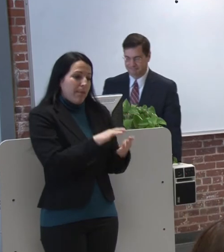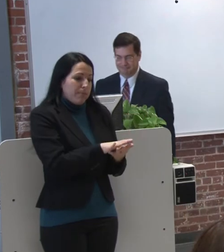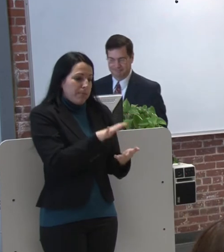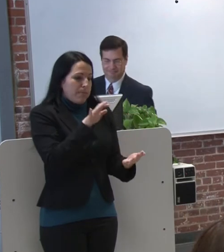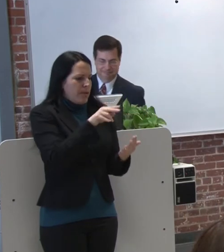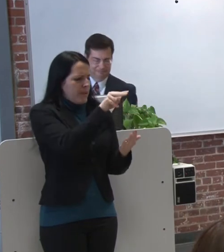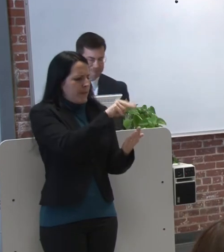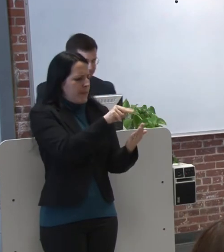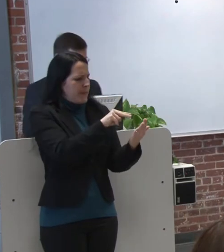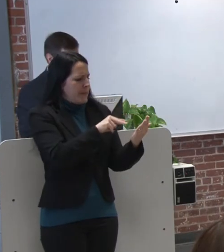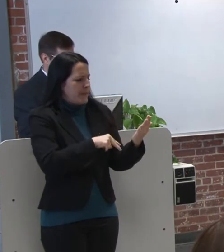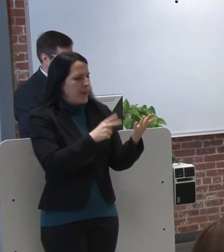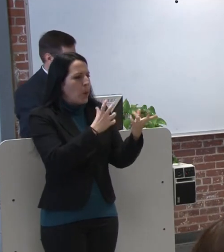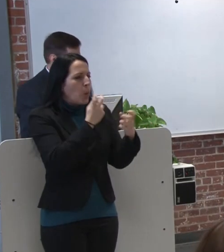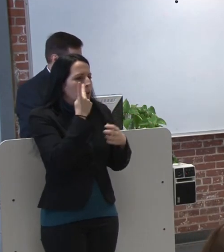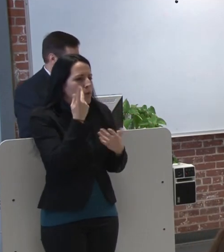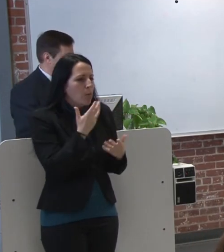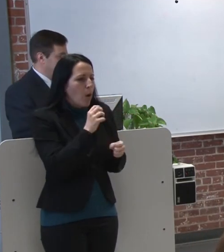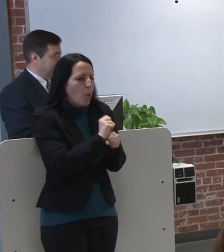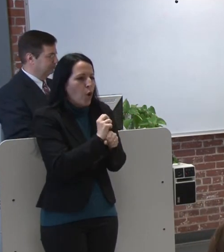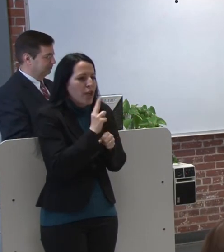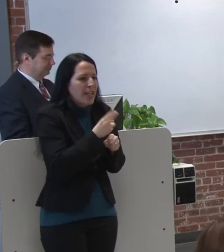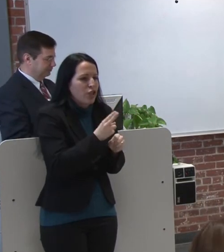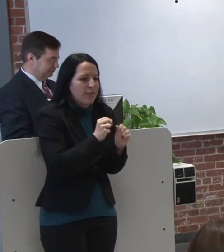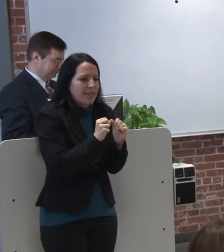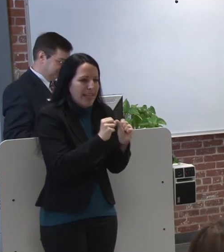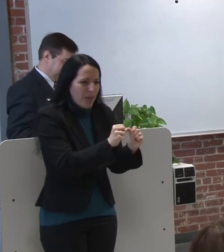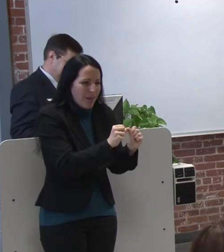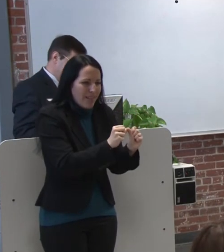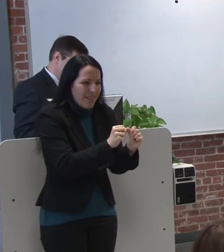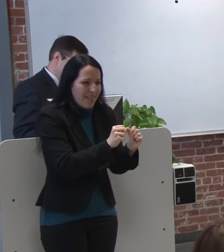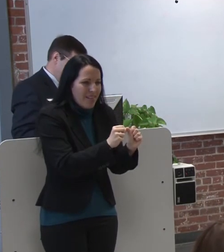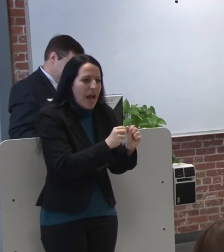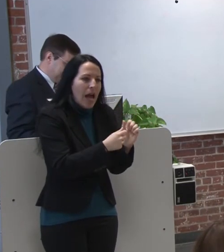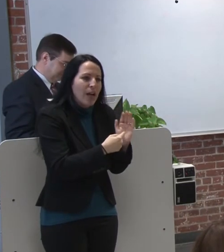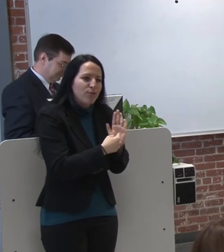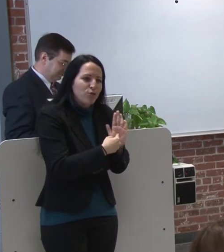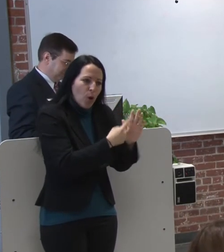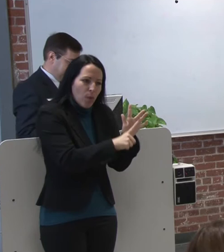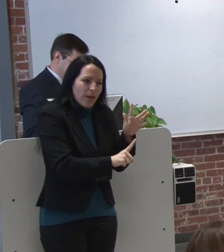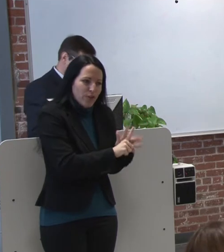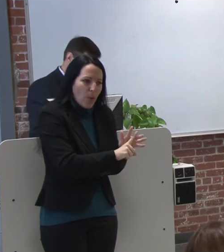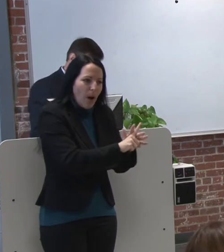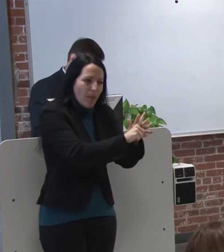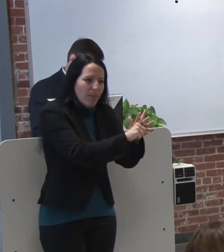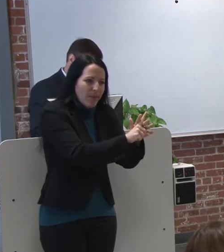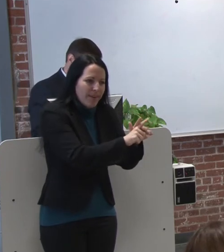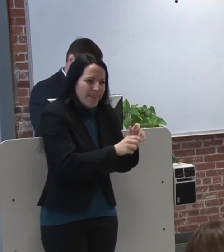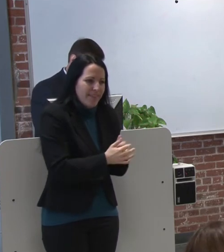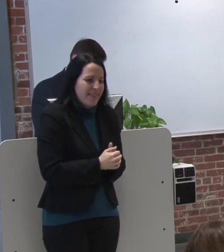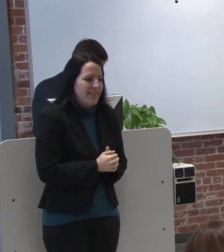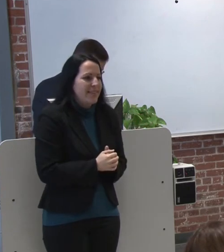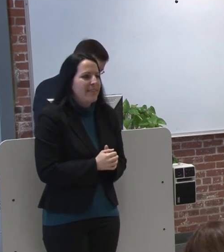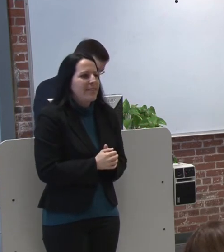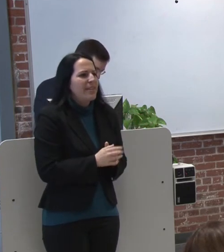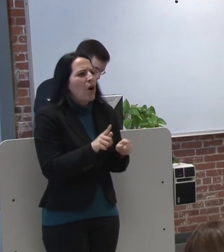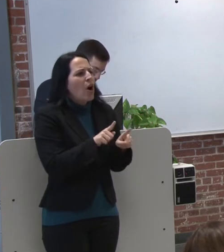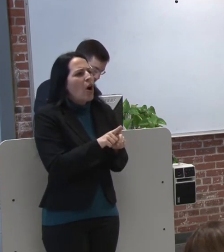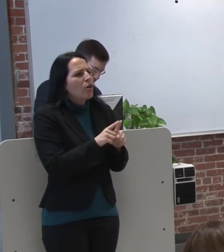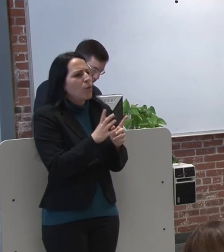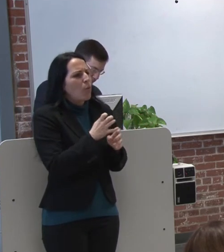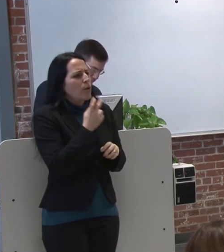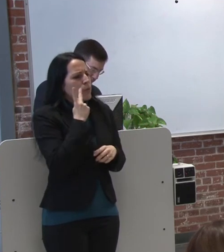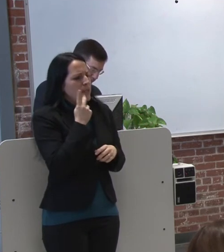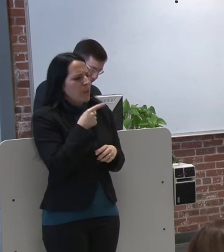stable work history or evidence that they actually show up for things. And the second thing is that they demonstrate that they